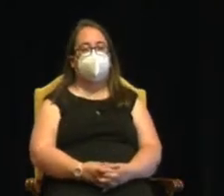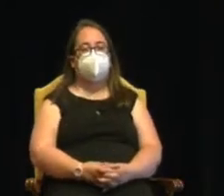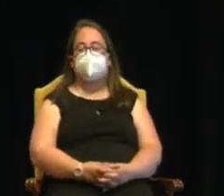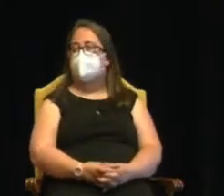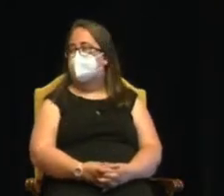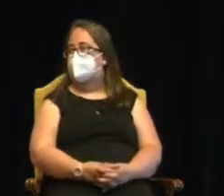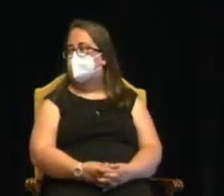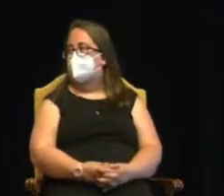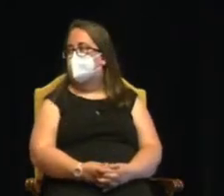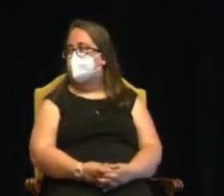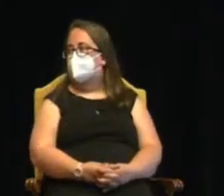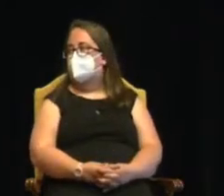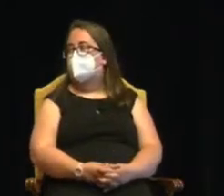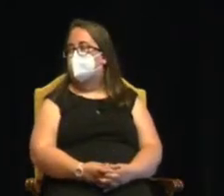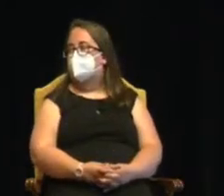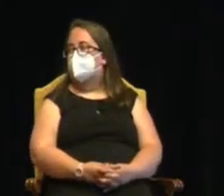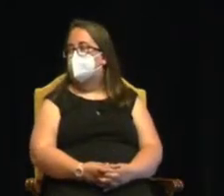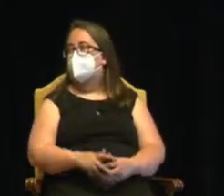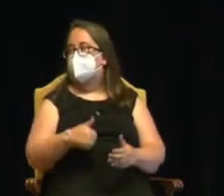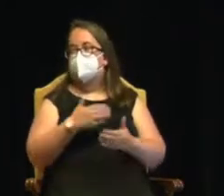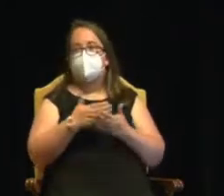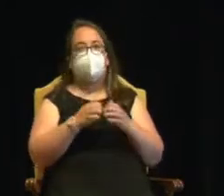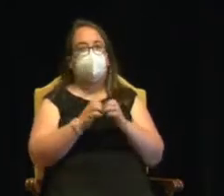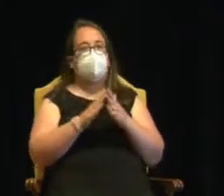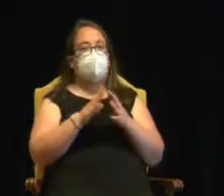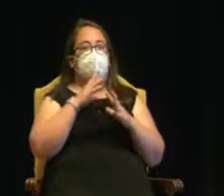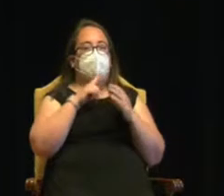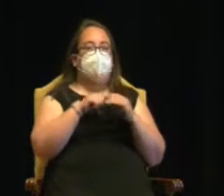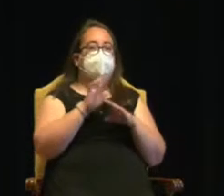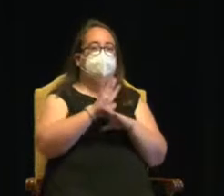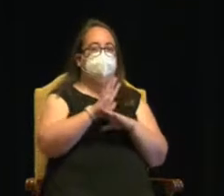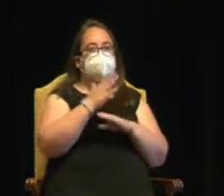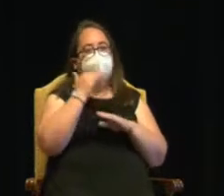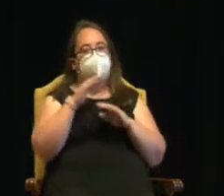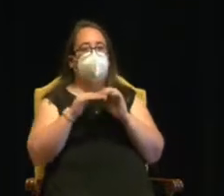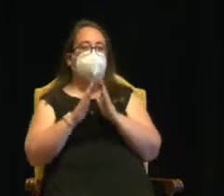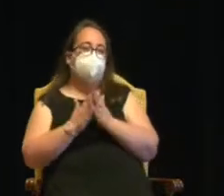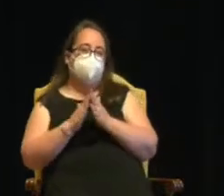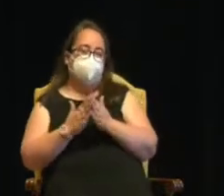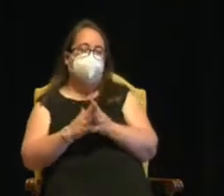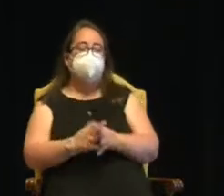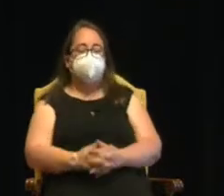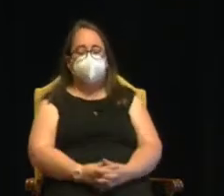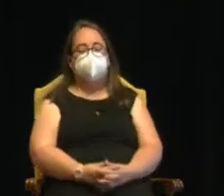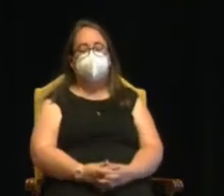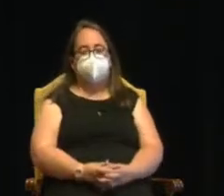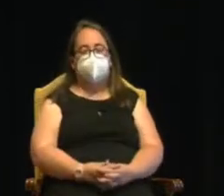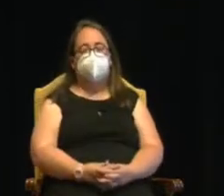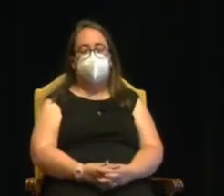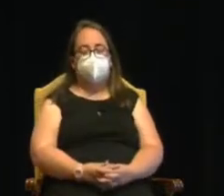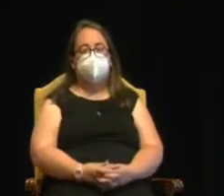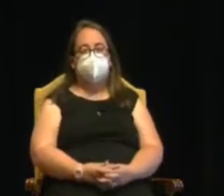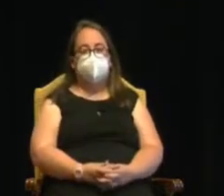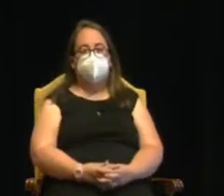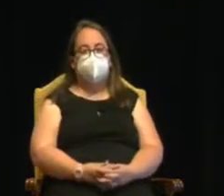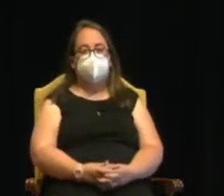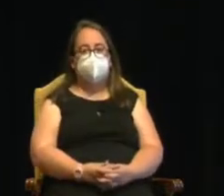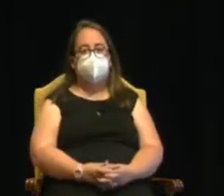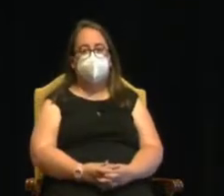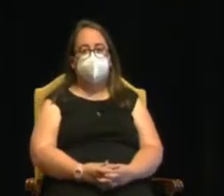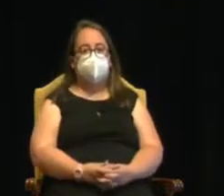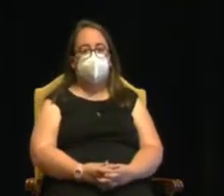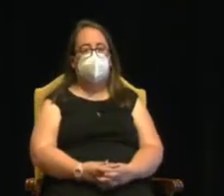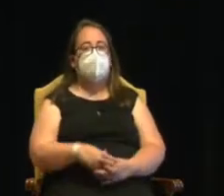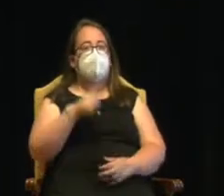And you do have the part in the book where they talk about whether the film is better than the book. Yeah. So yeah, that's nice. Like, you know, I will say, so